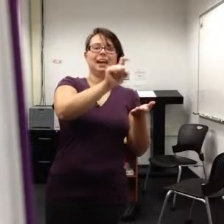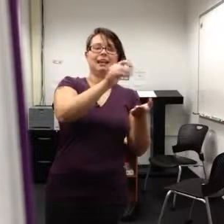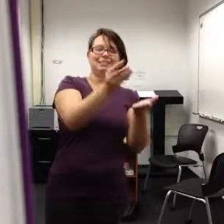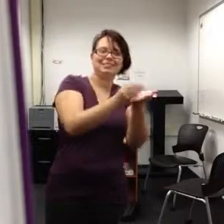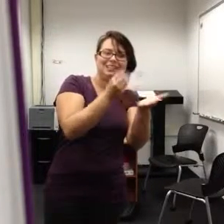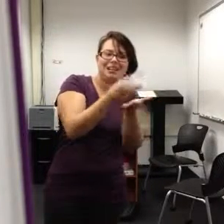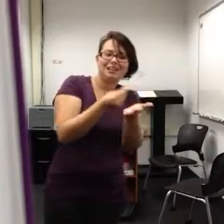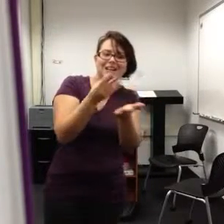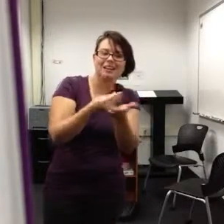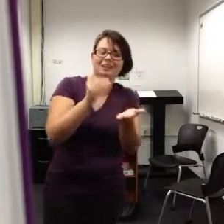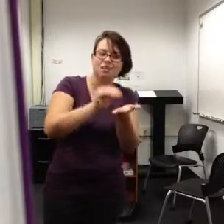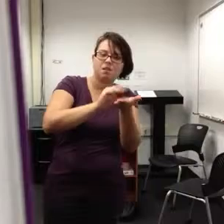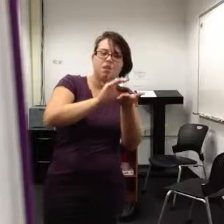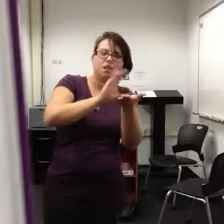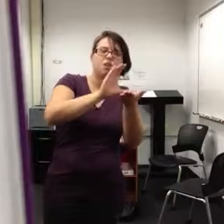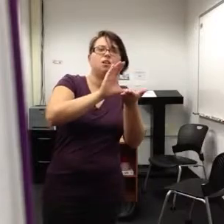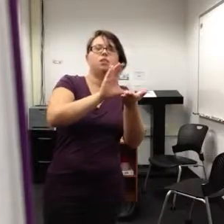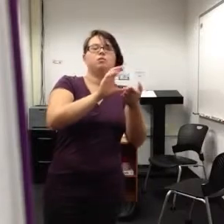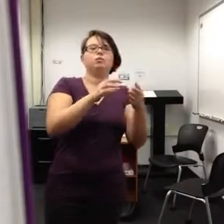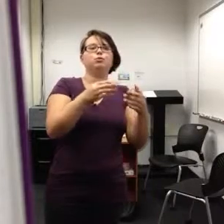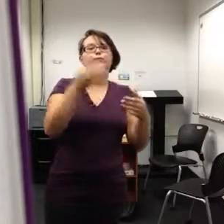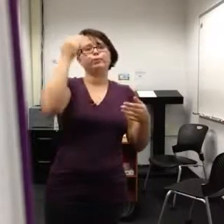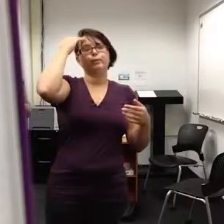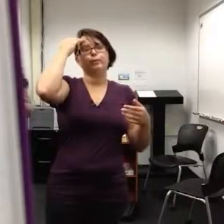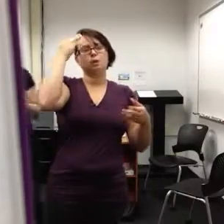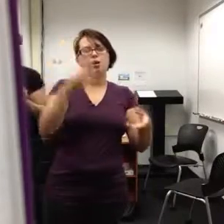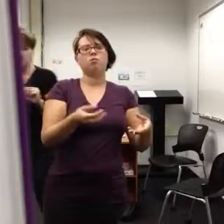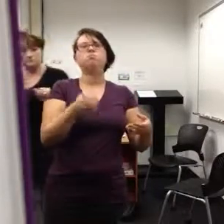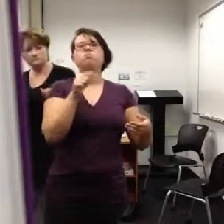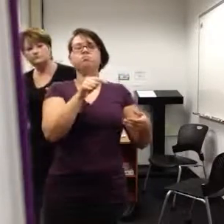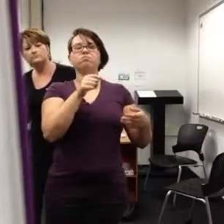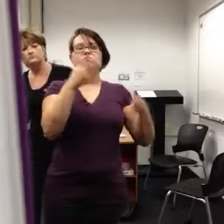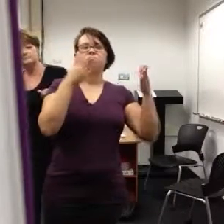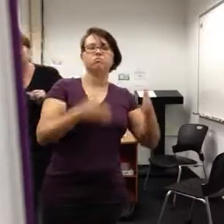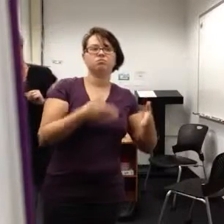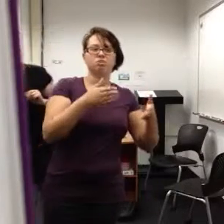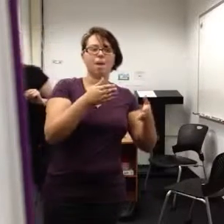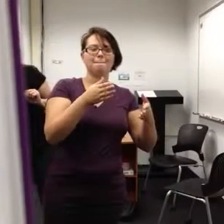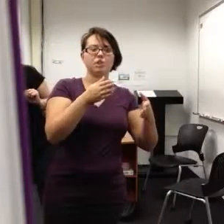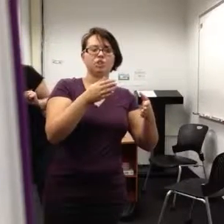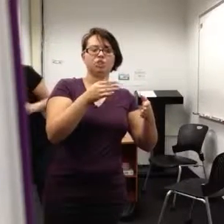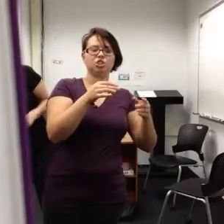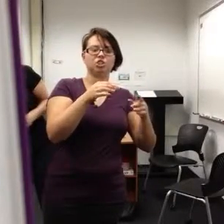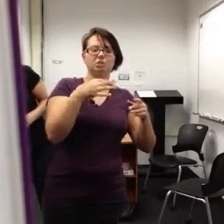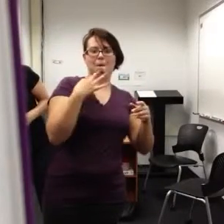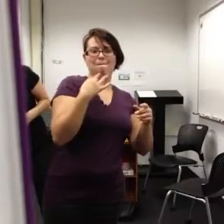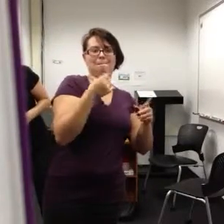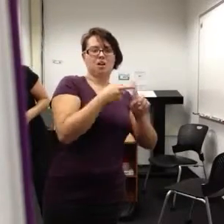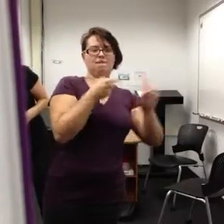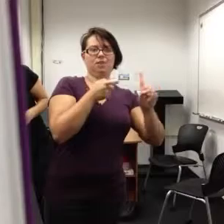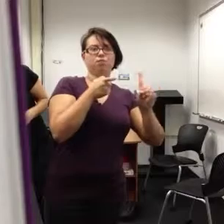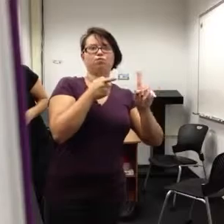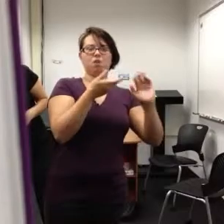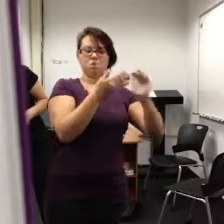say, in recognition of the fact that that person is profiting from the culture or the society more than others. So they would have